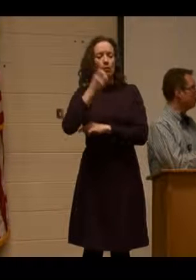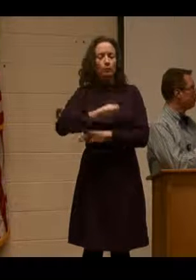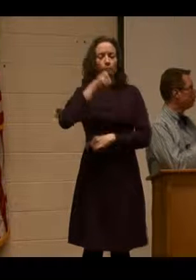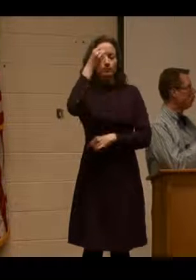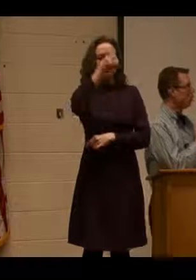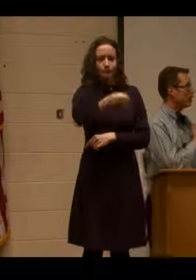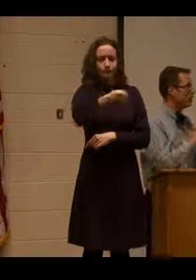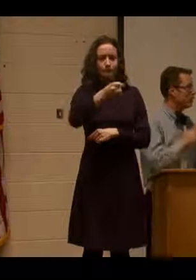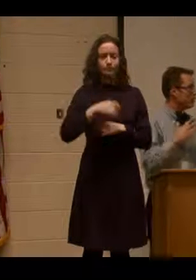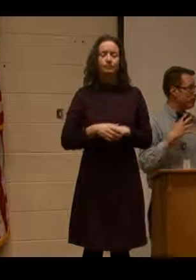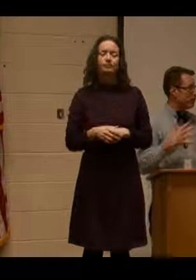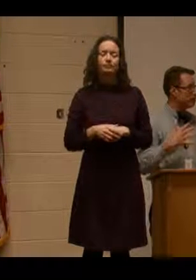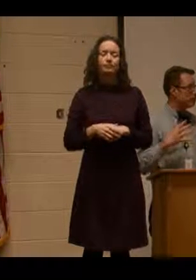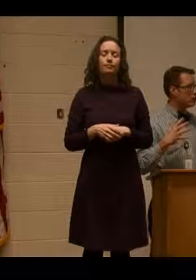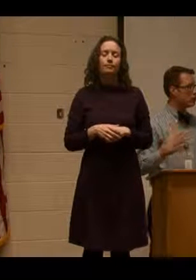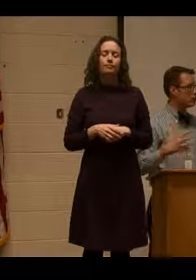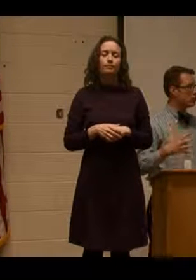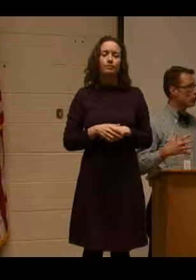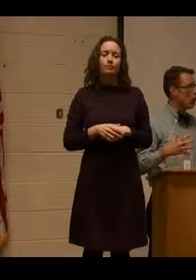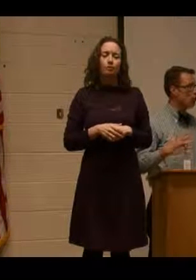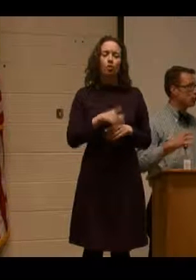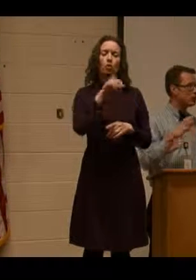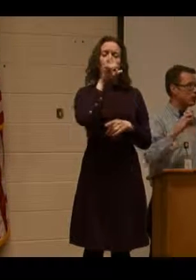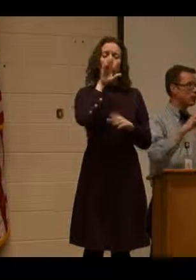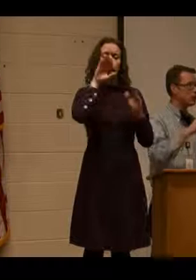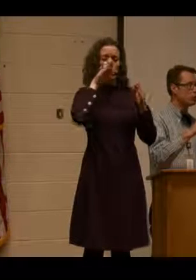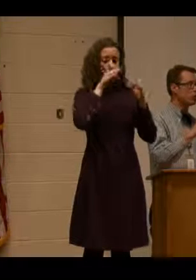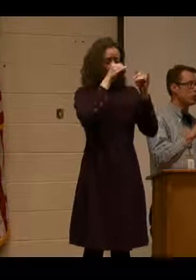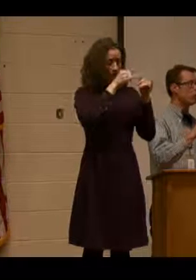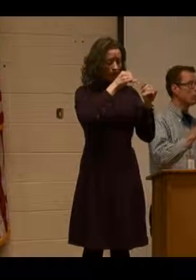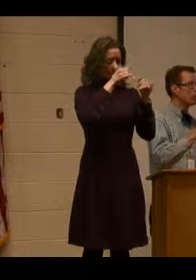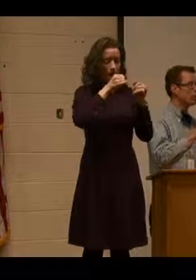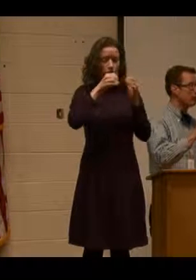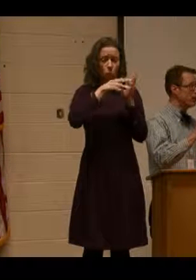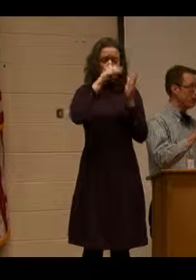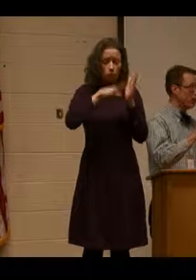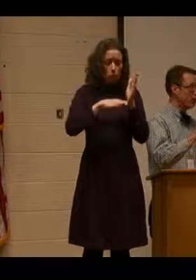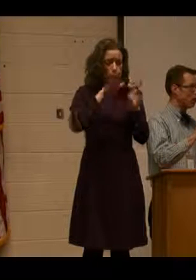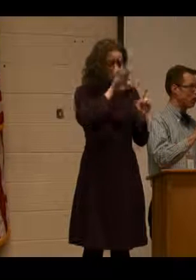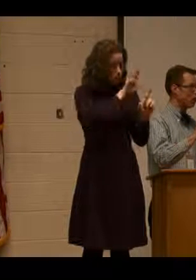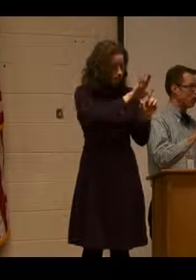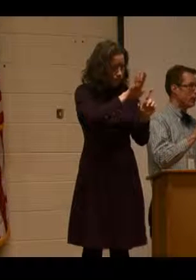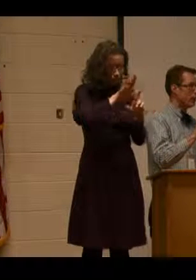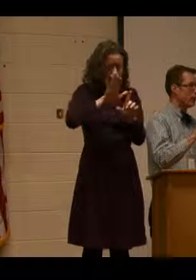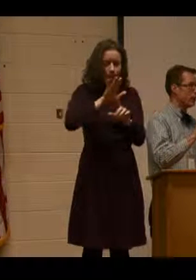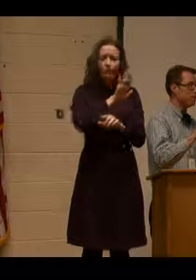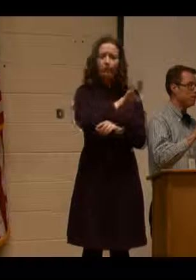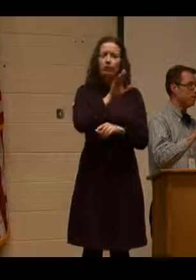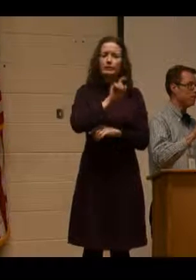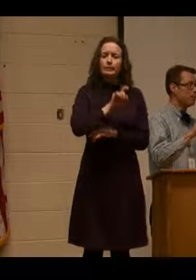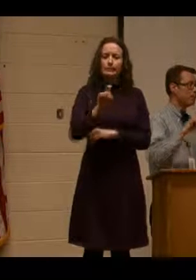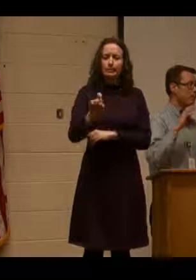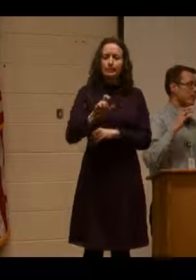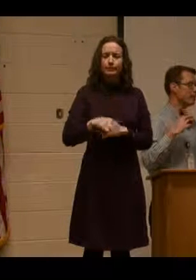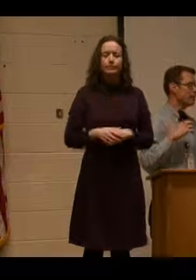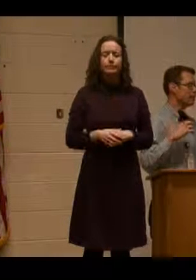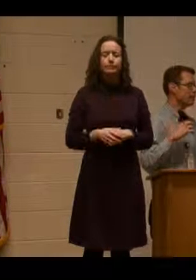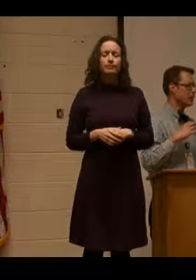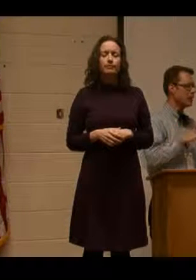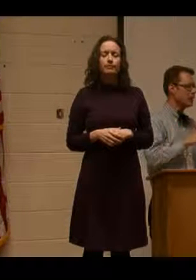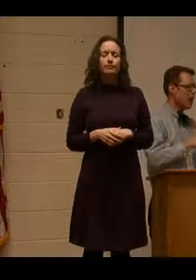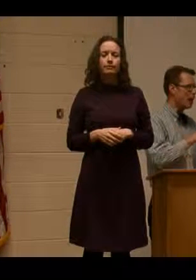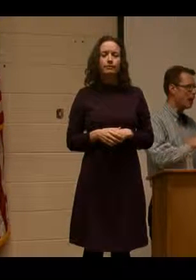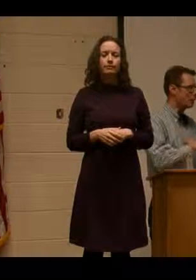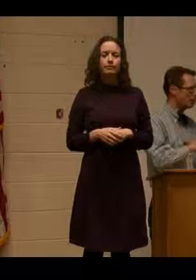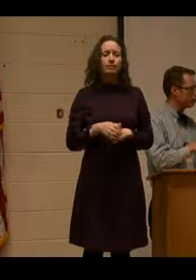much individualized for the students and what their needs are, but it's not structured in the